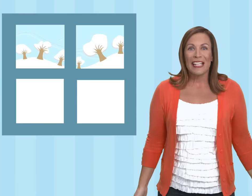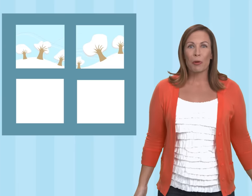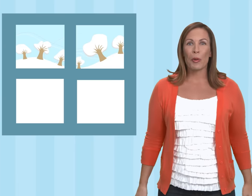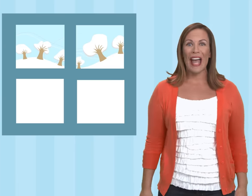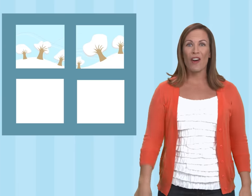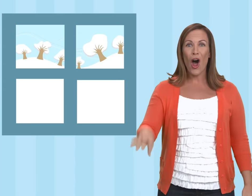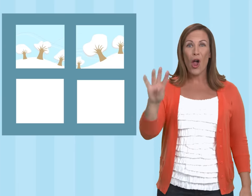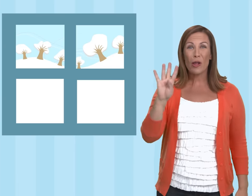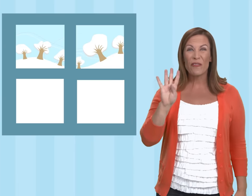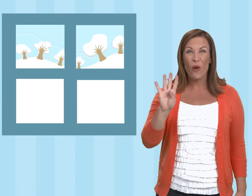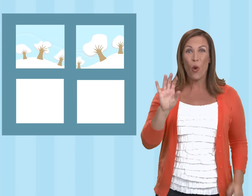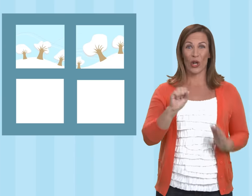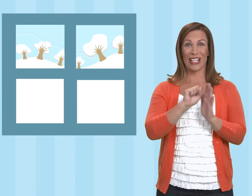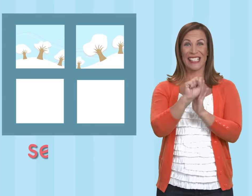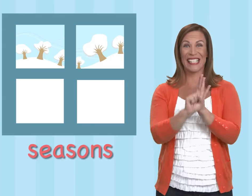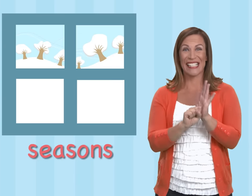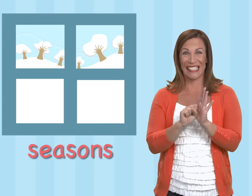place where we have all four seasons.